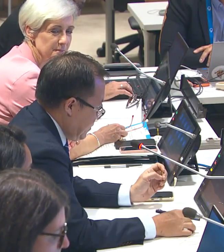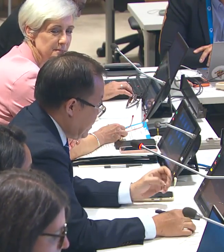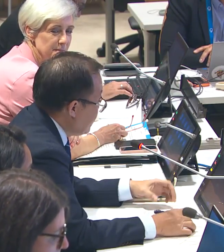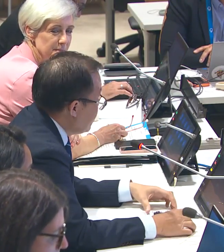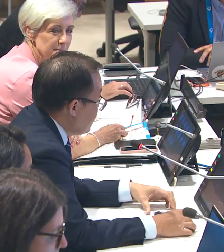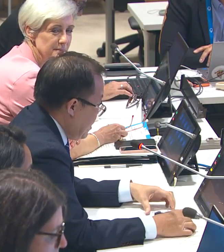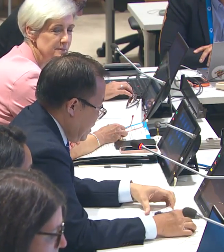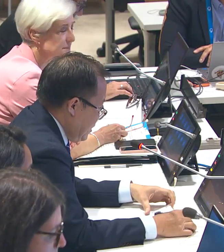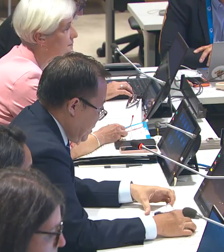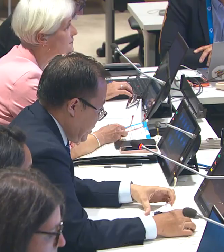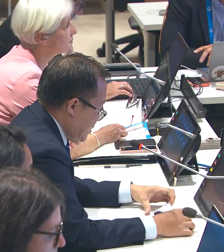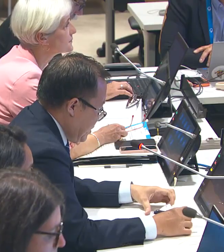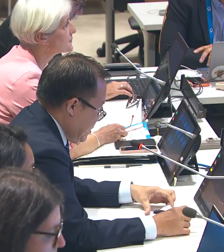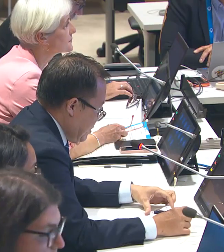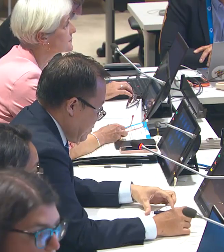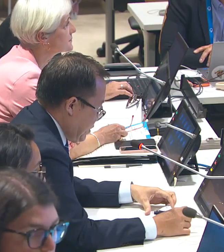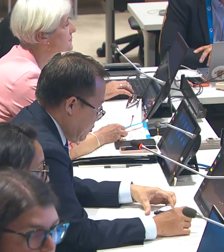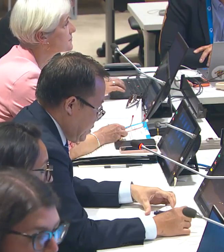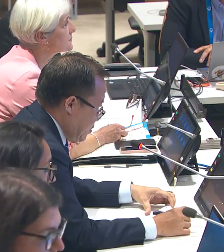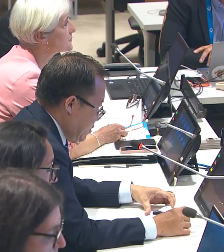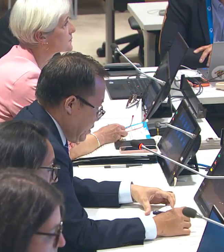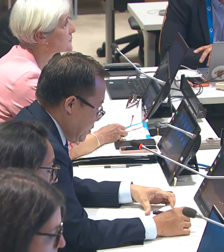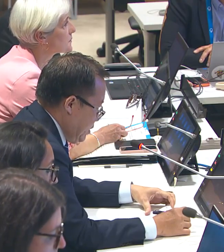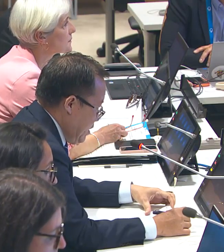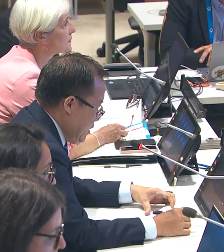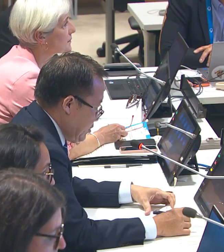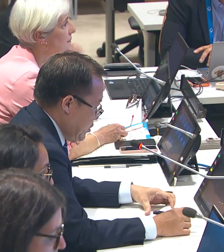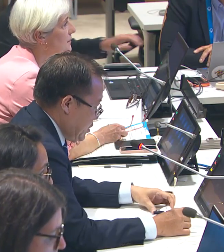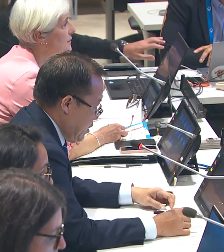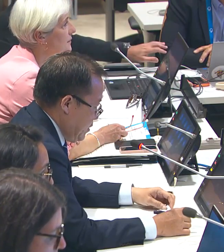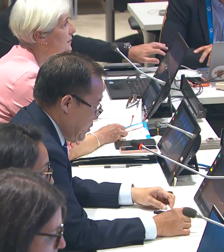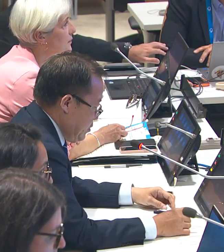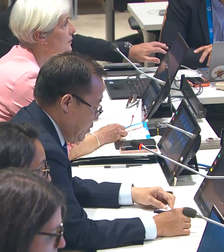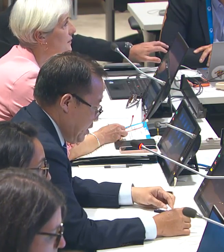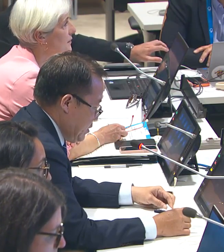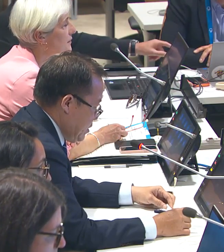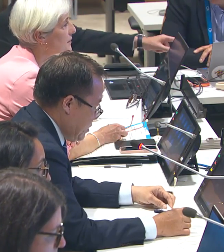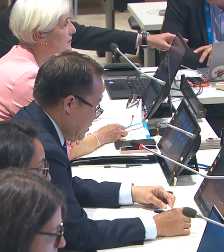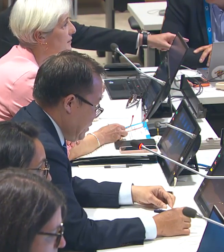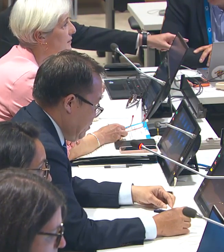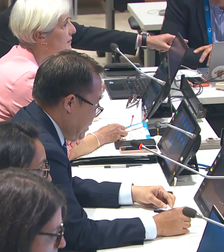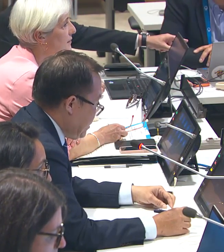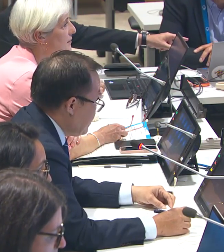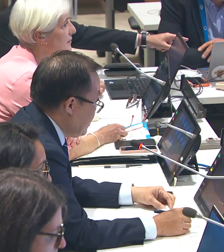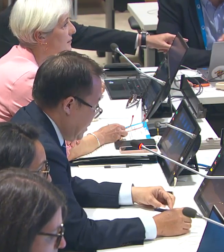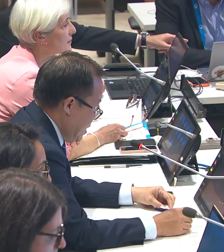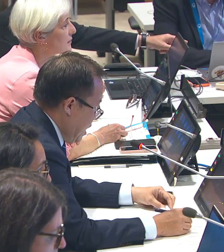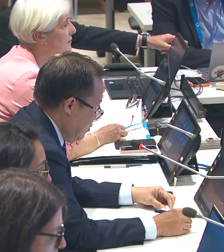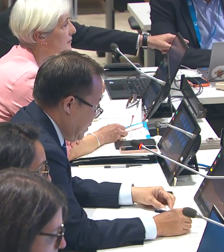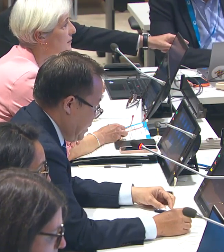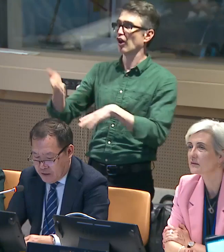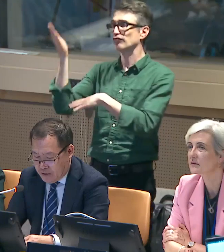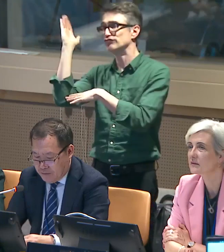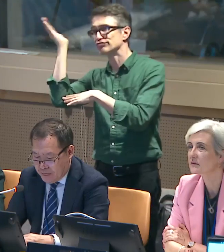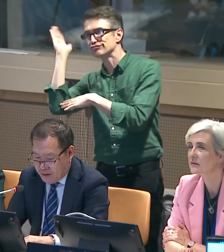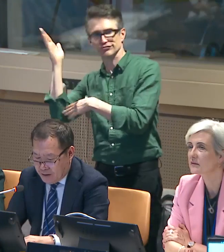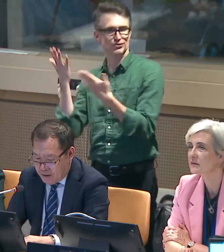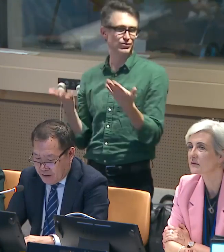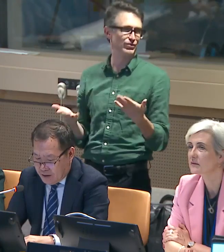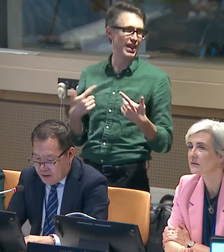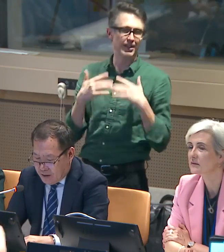gentlemen. It is my great honor to share with you the DMIS in Lao